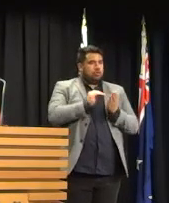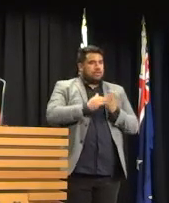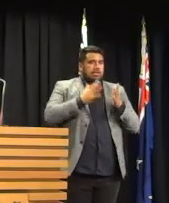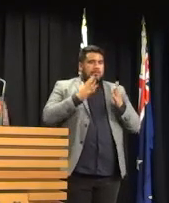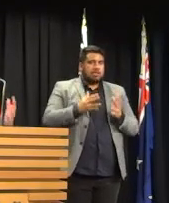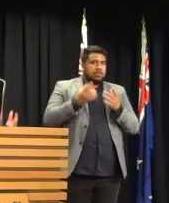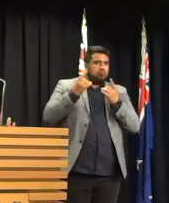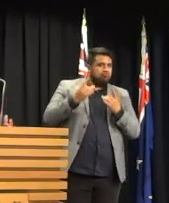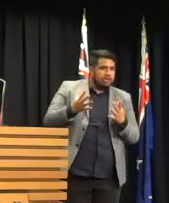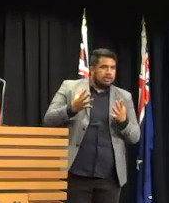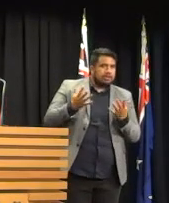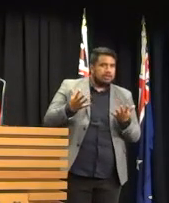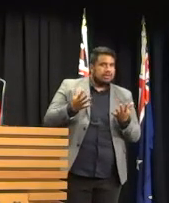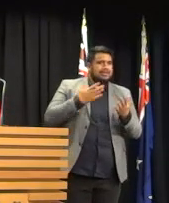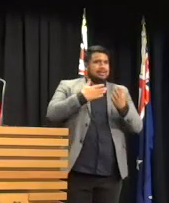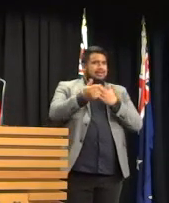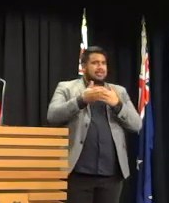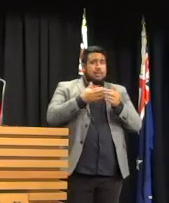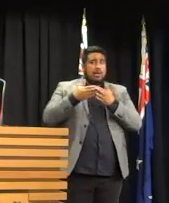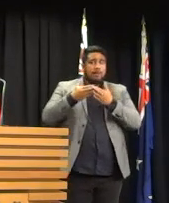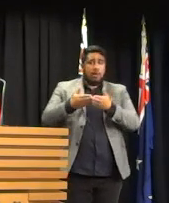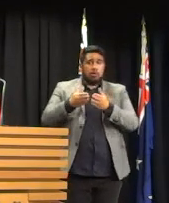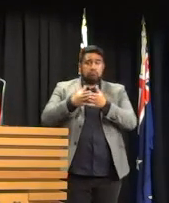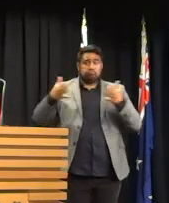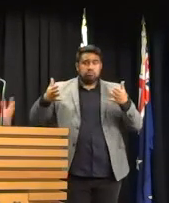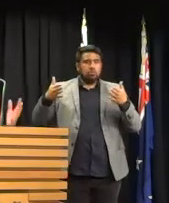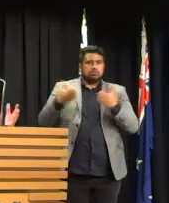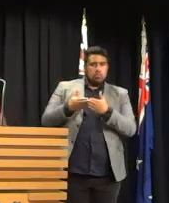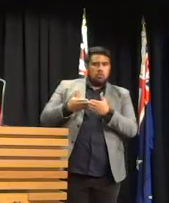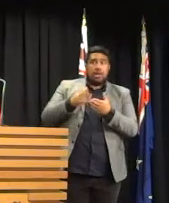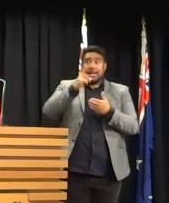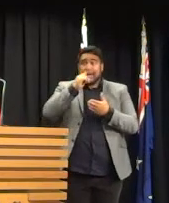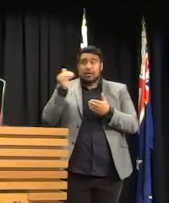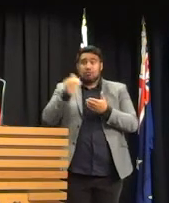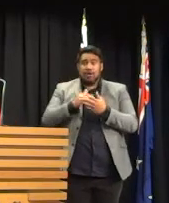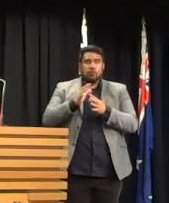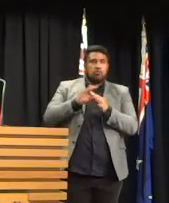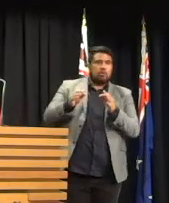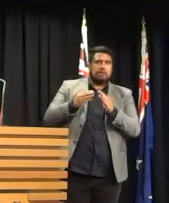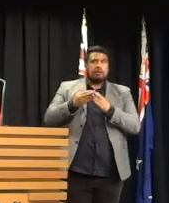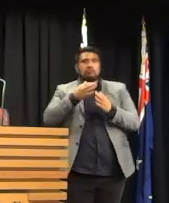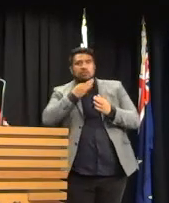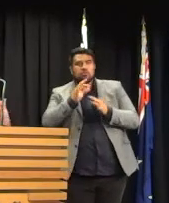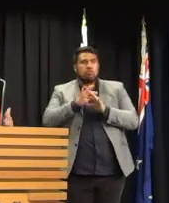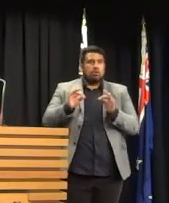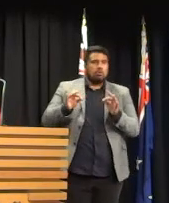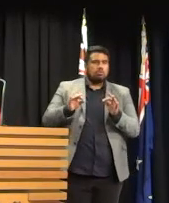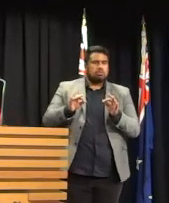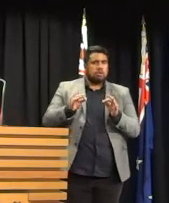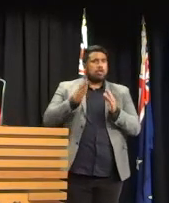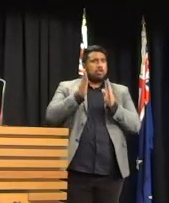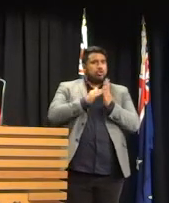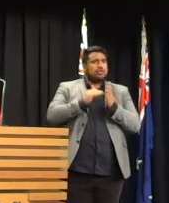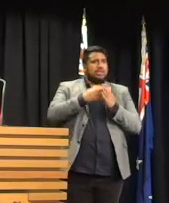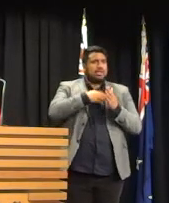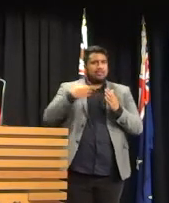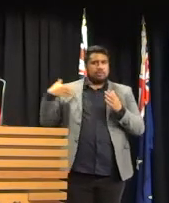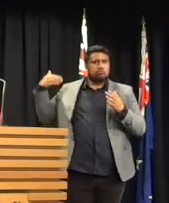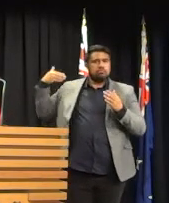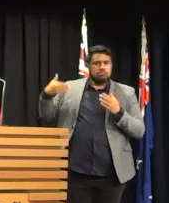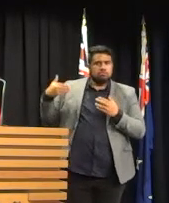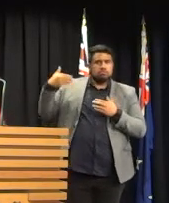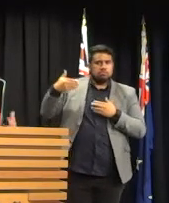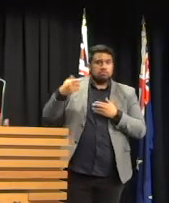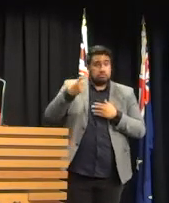to be prepared regardless of the capacity of the boats. And as I've said, that's something that successive New Zealand governments have been mindful